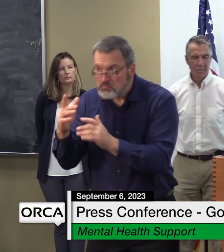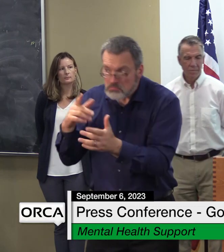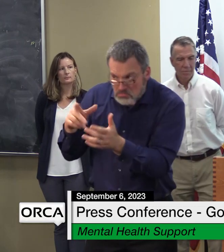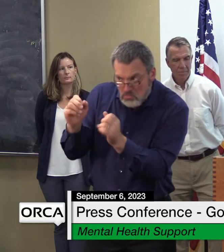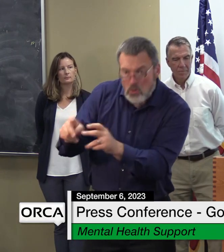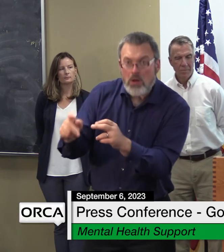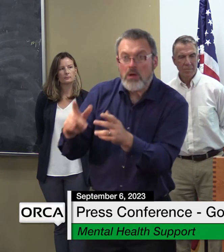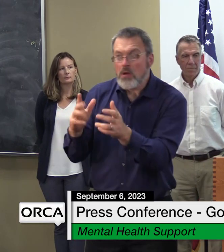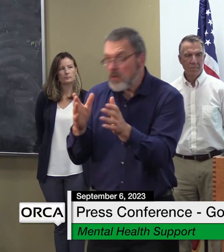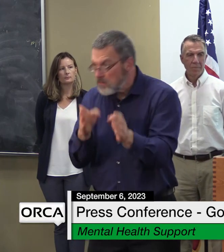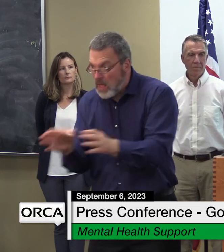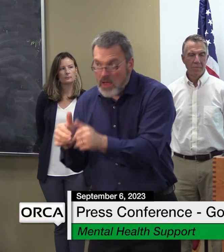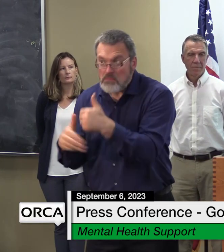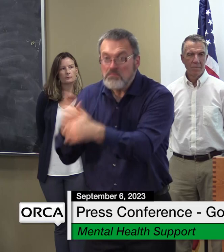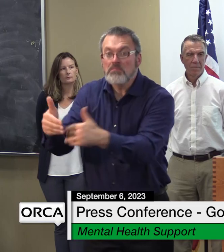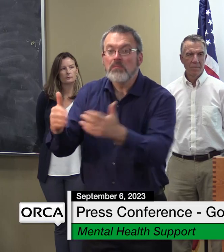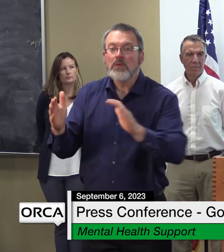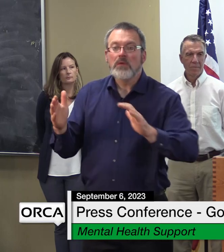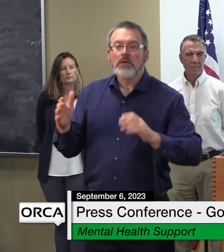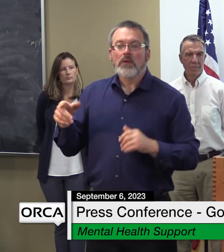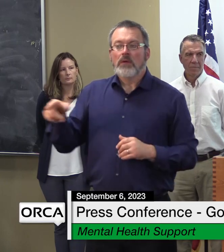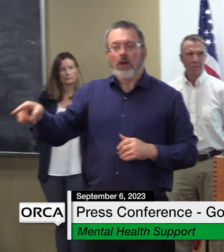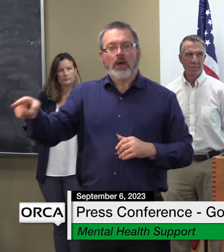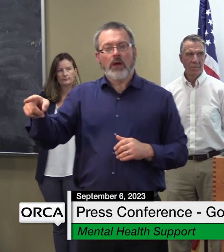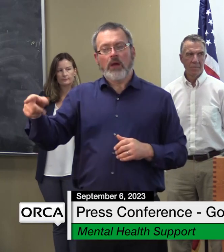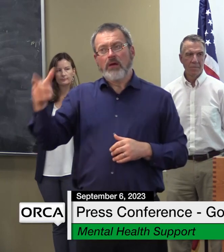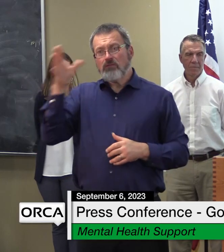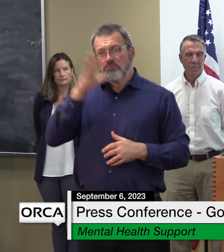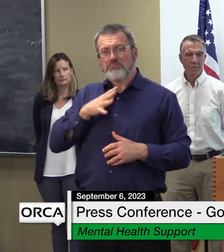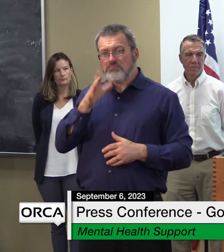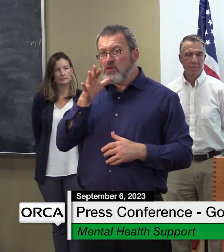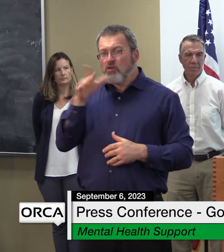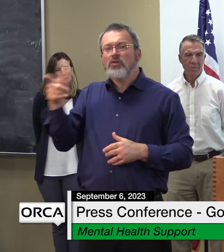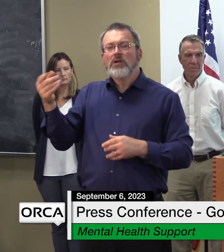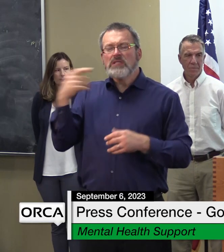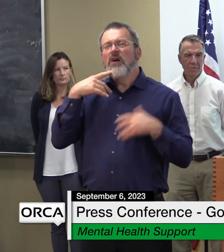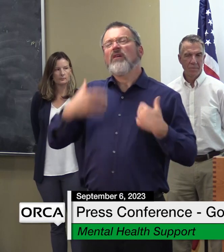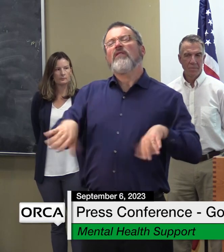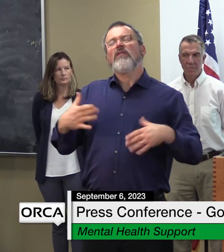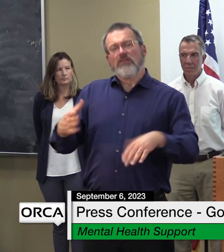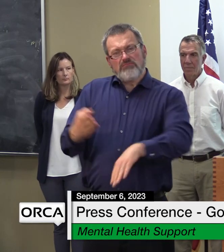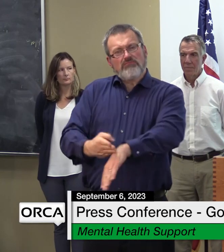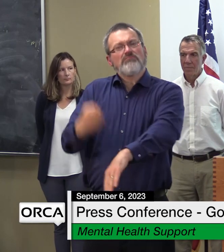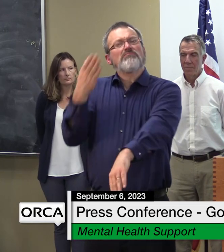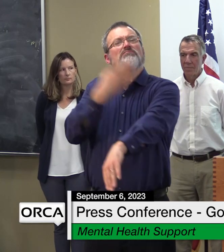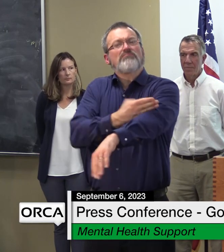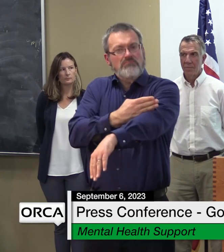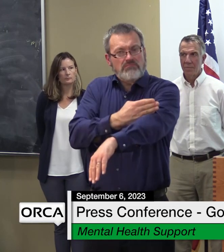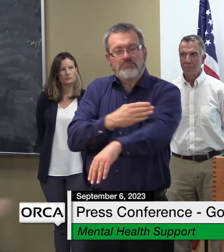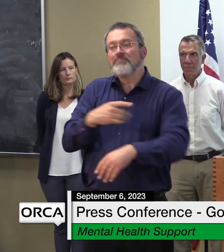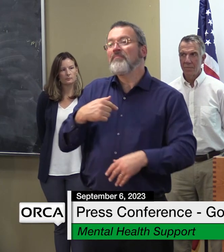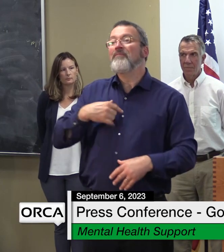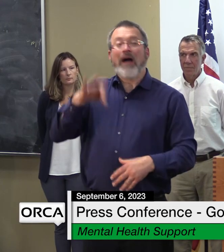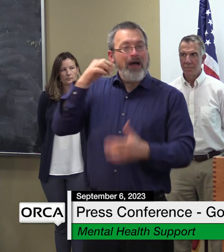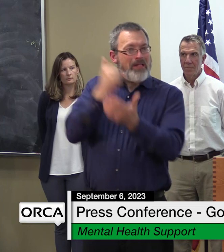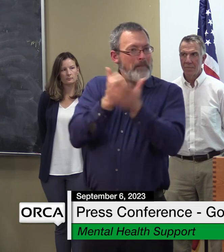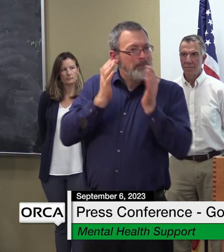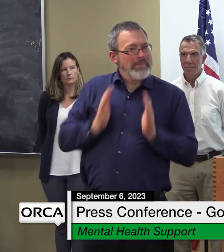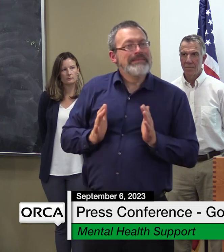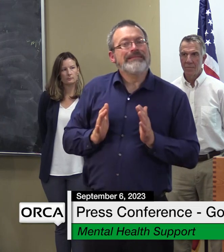the follow-up call, she shared some exciting news. She had found a therapist for her son because of our work together, and he was going to start